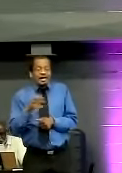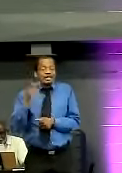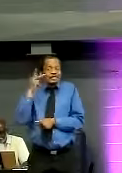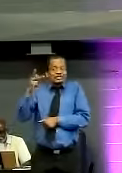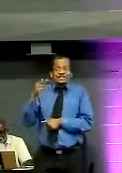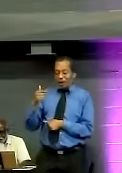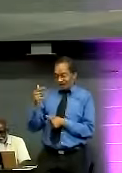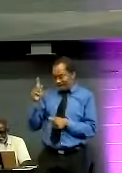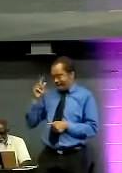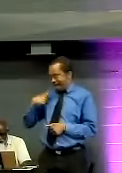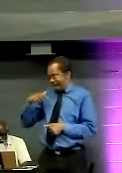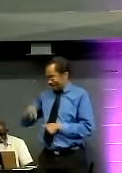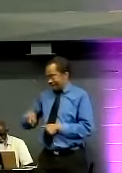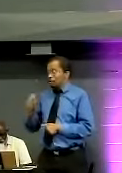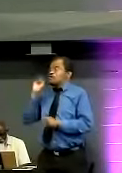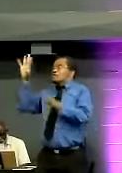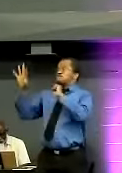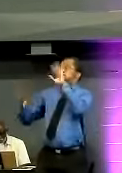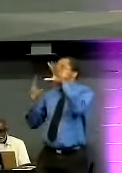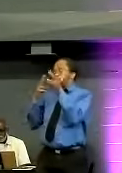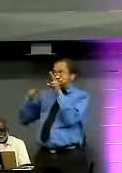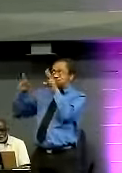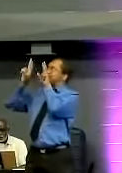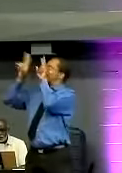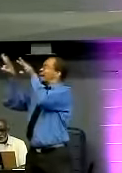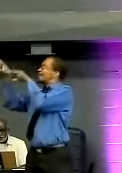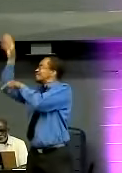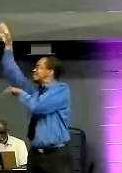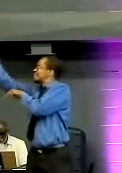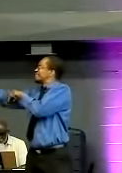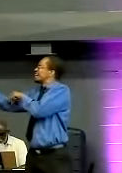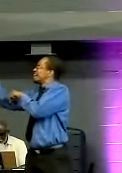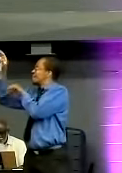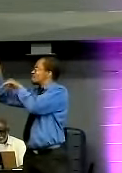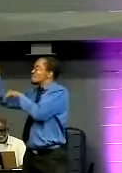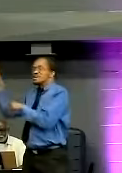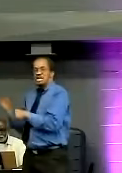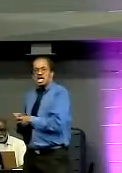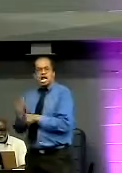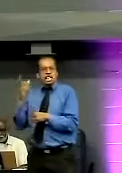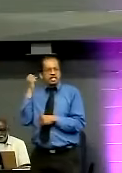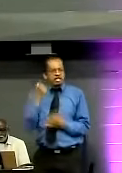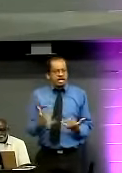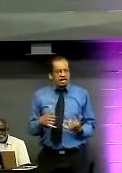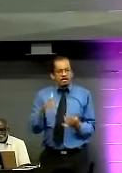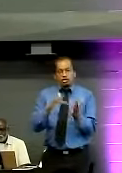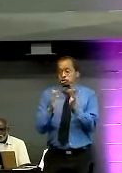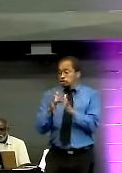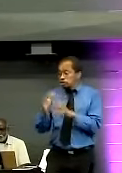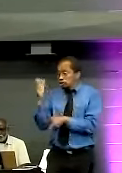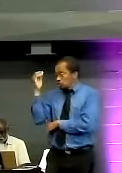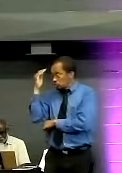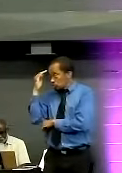need. I shall forever lift my eyes toward Calvary. Listen, the reality is Jesus knew that